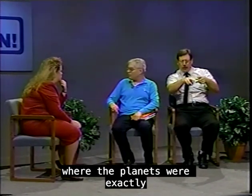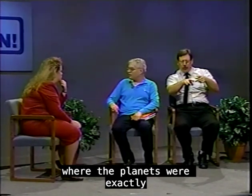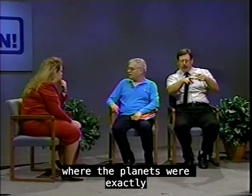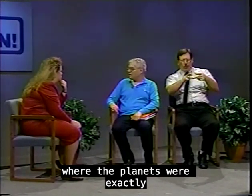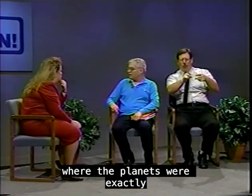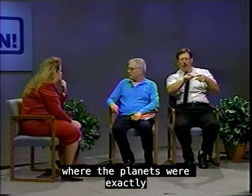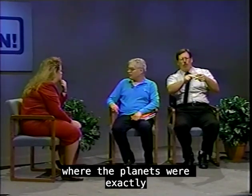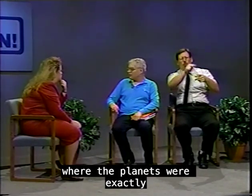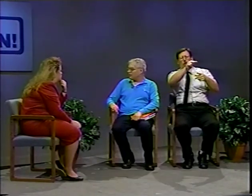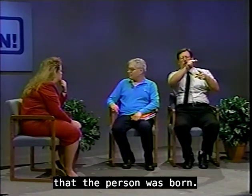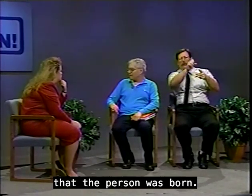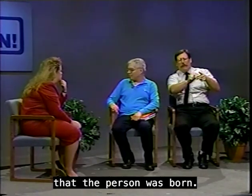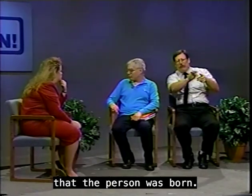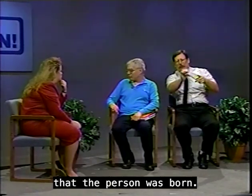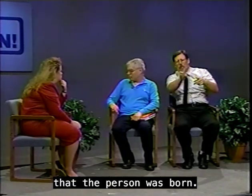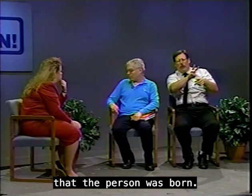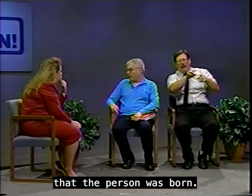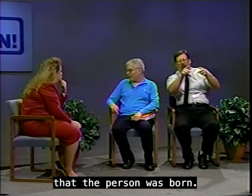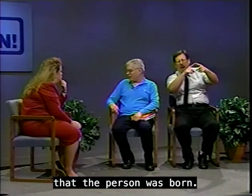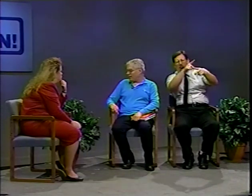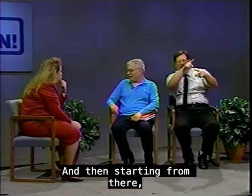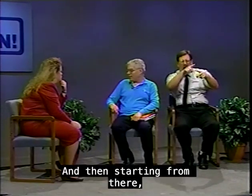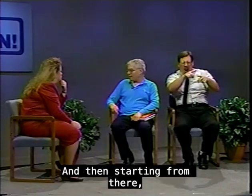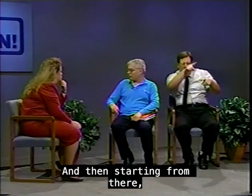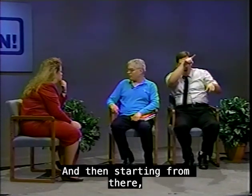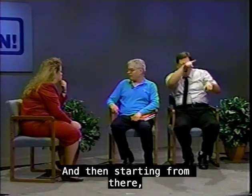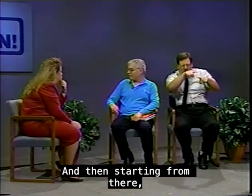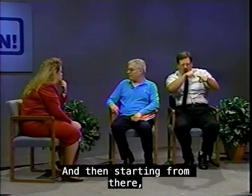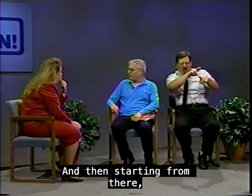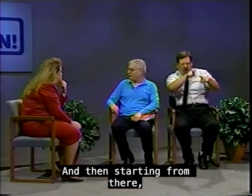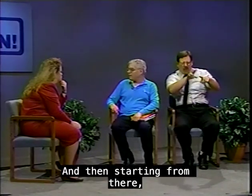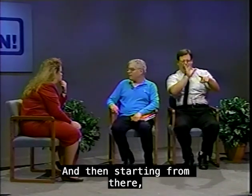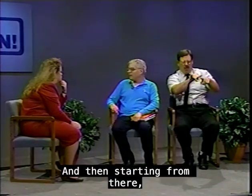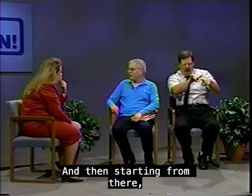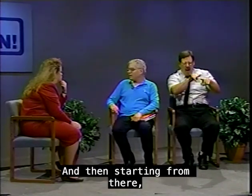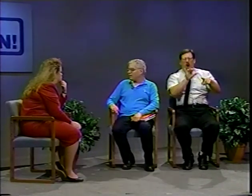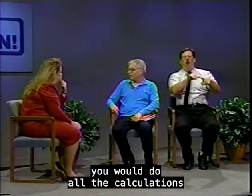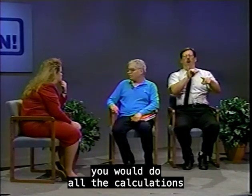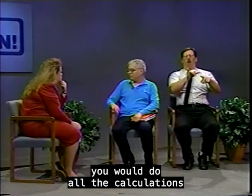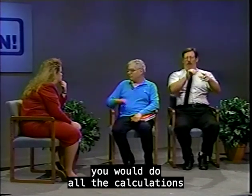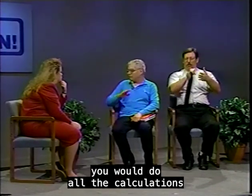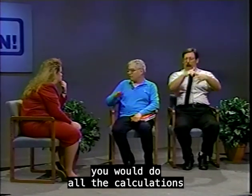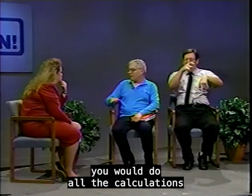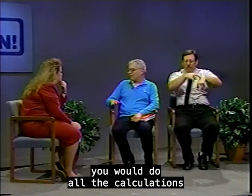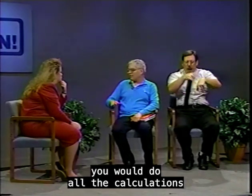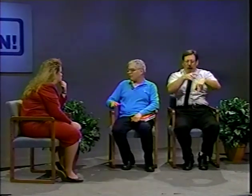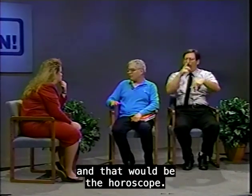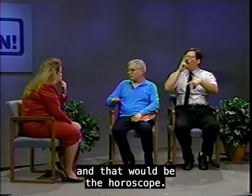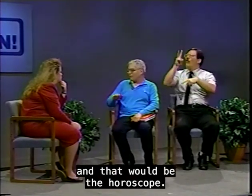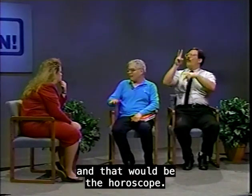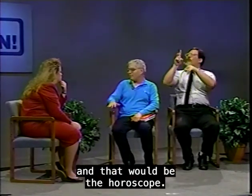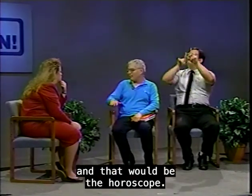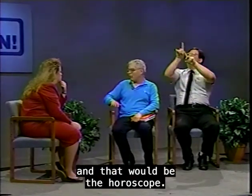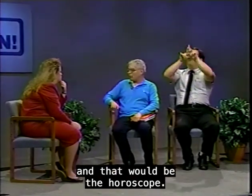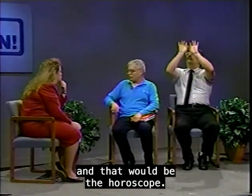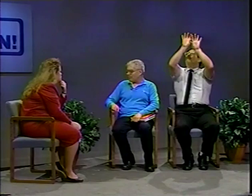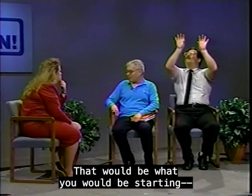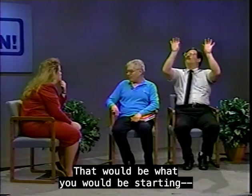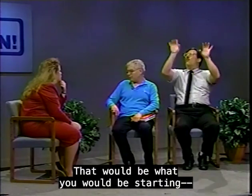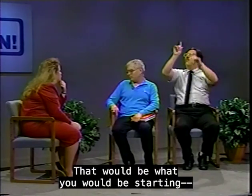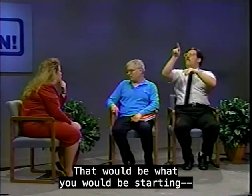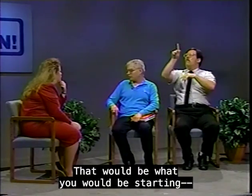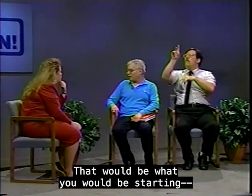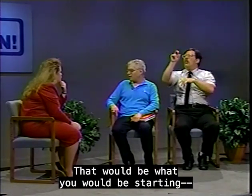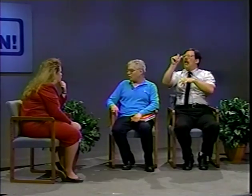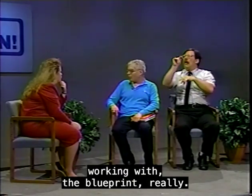place, hour that the person was born. And then starting from there, you would do all the calculations, and that would be the horoscope.